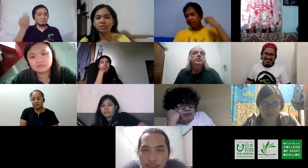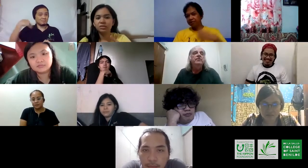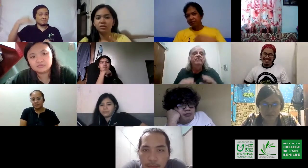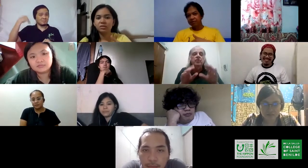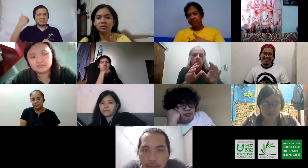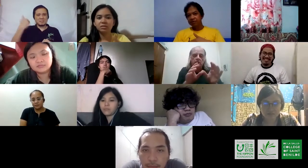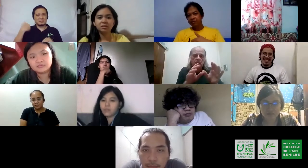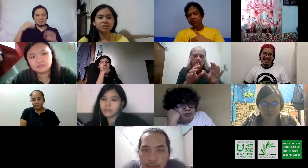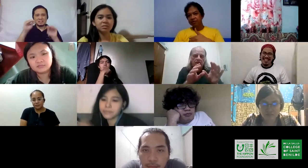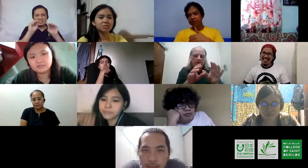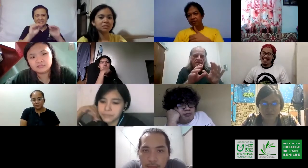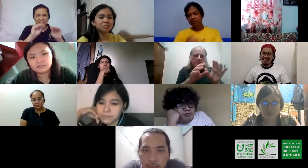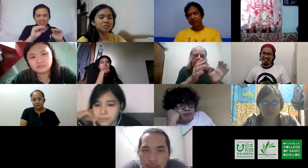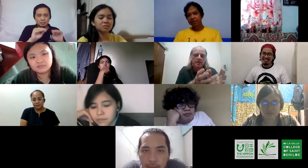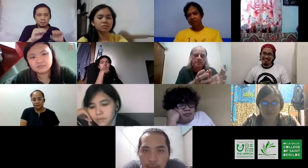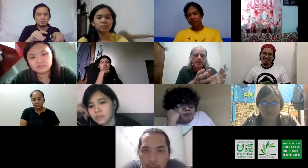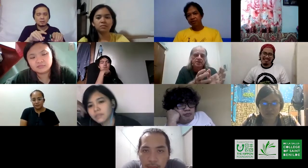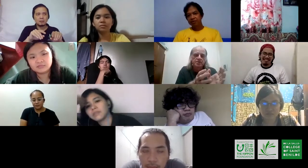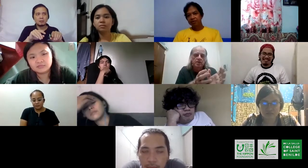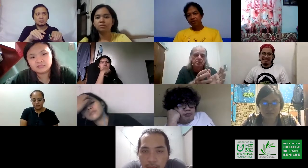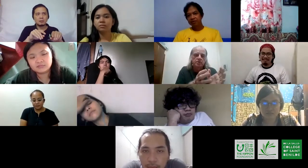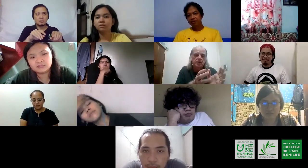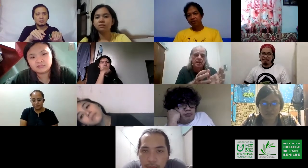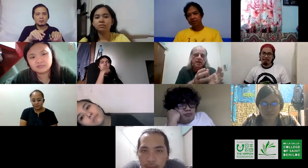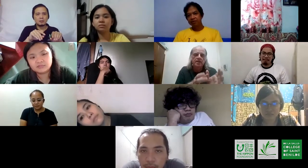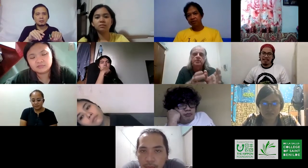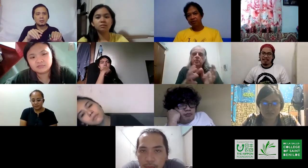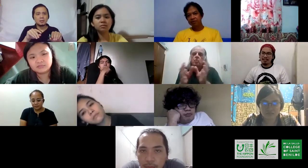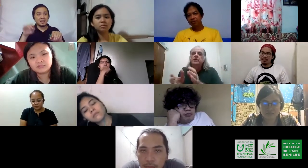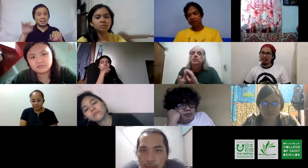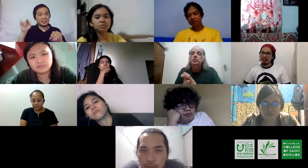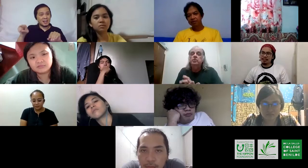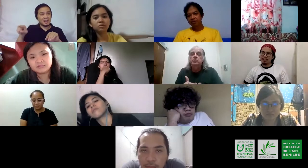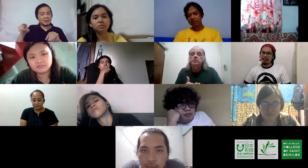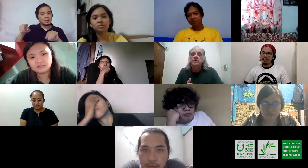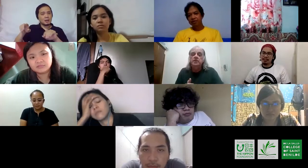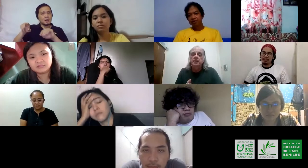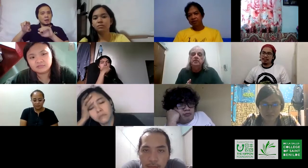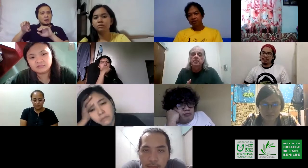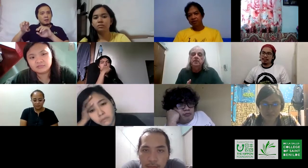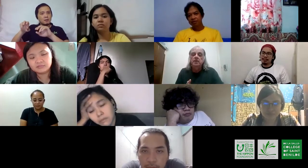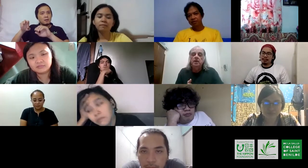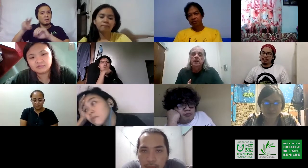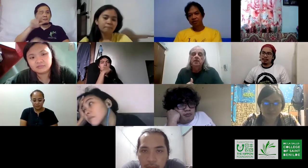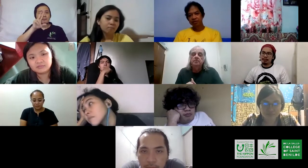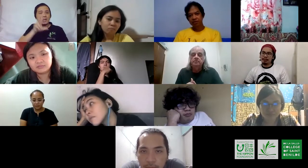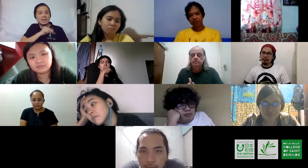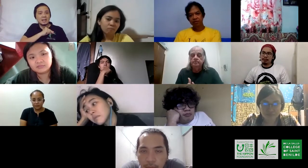have to convert the Vietnamese structure into what you use in